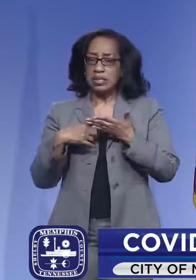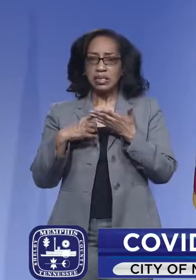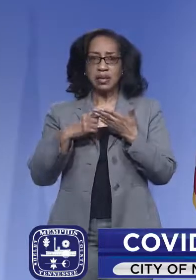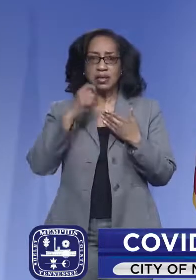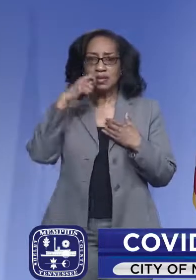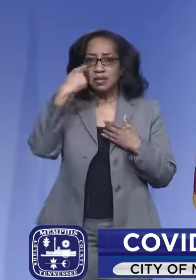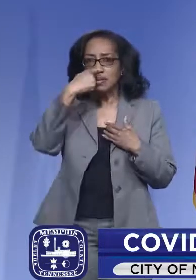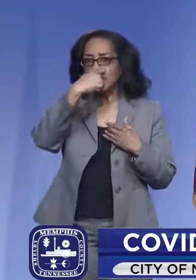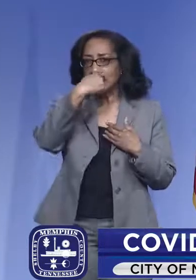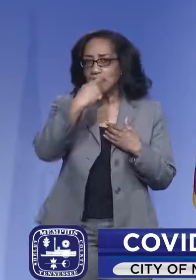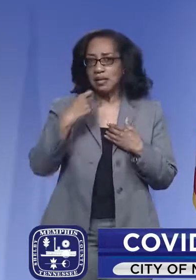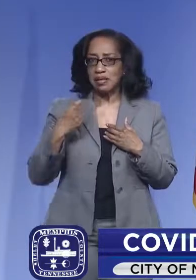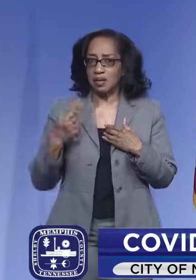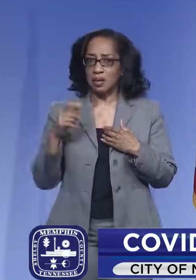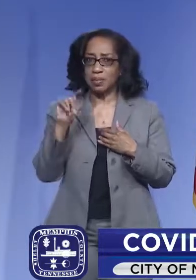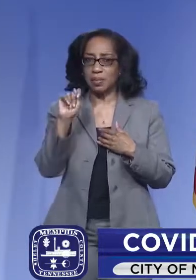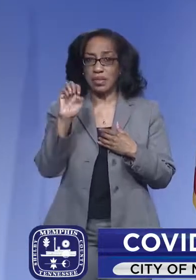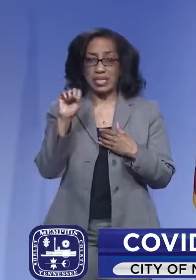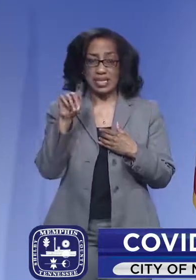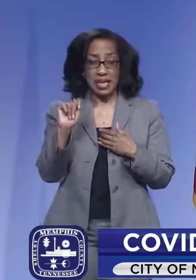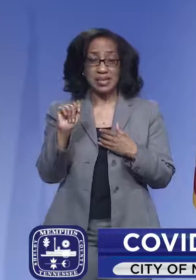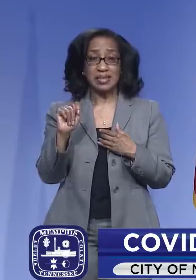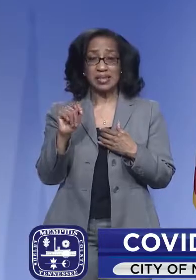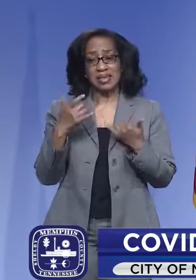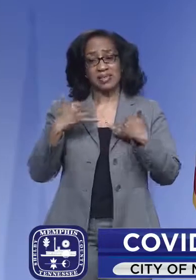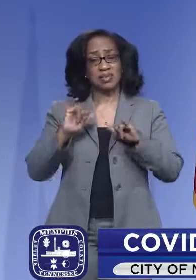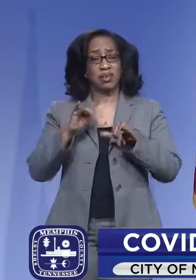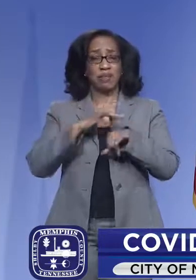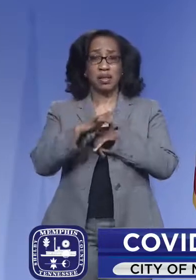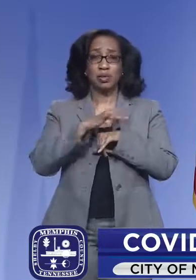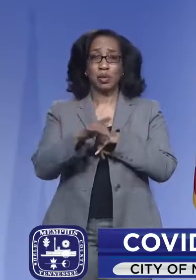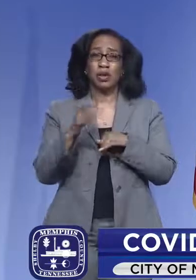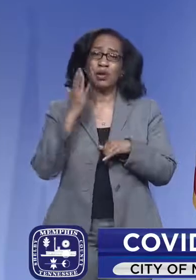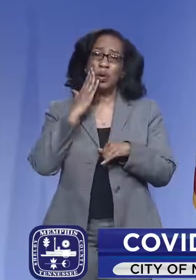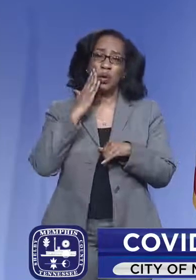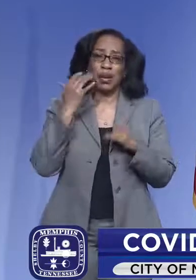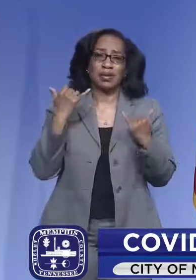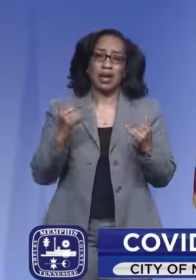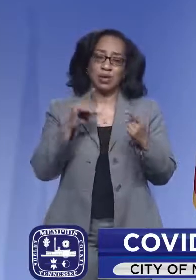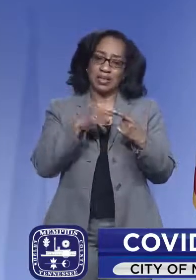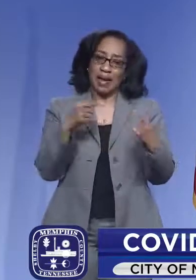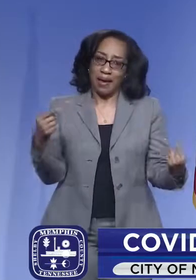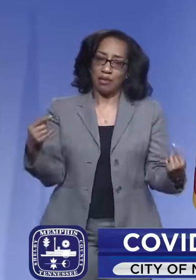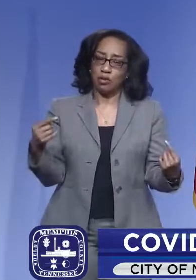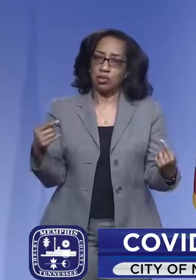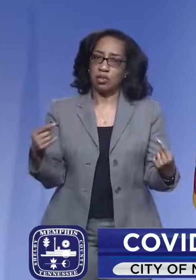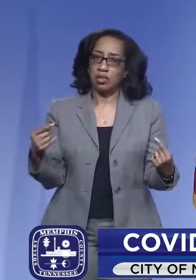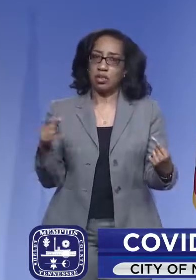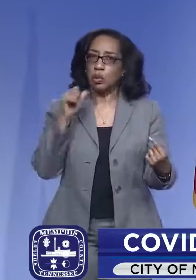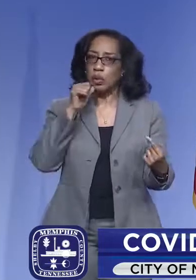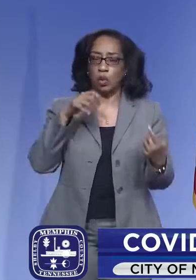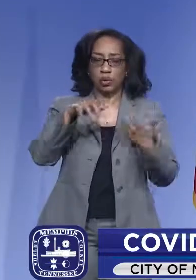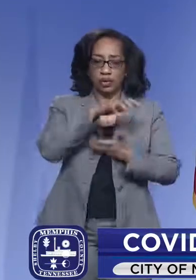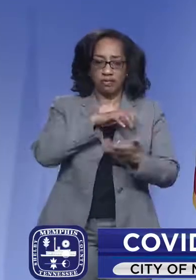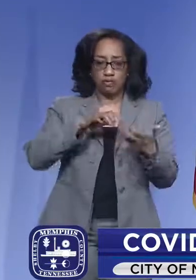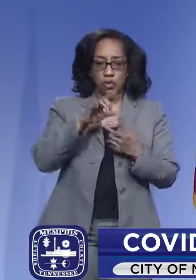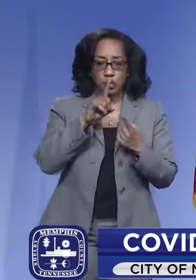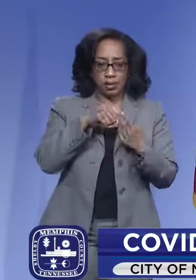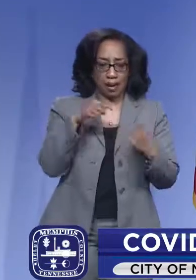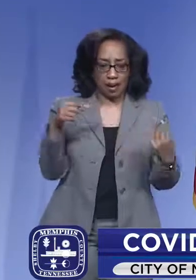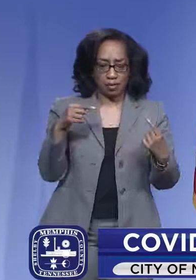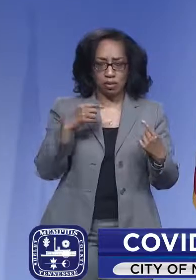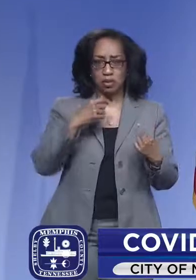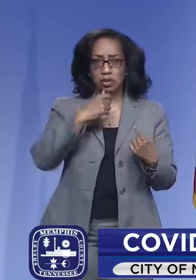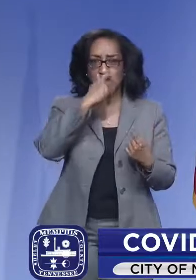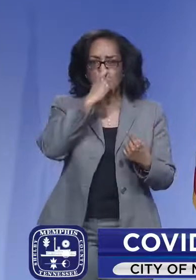available. You heard a week or so ago, it is still allergy season. Let's not confuse the symptoms of allergies with what could